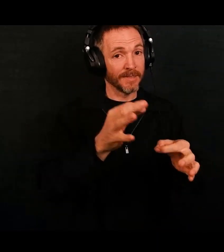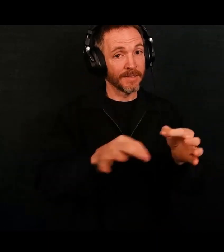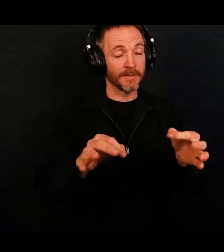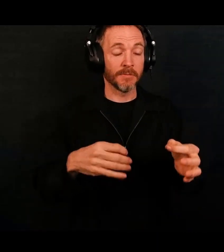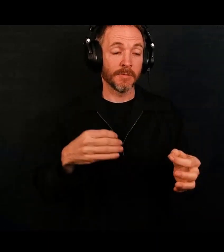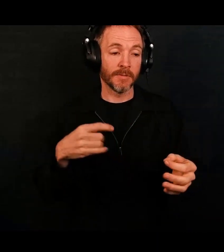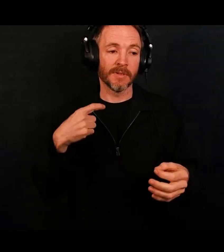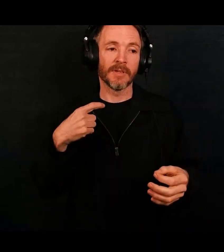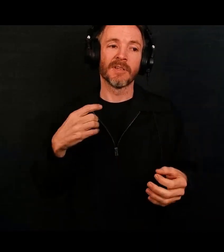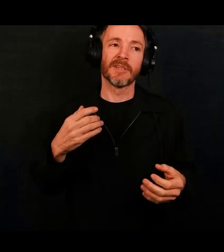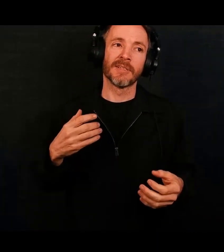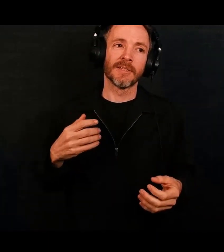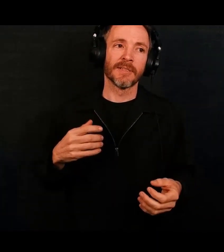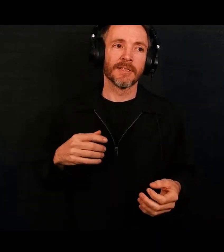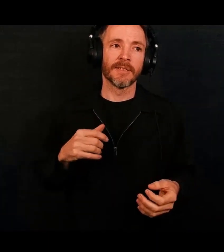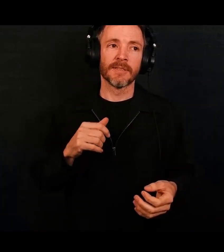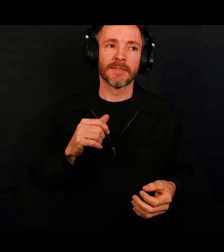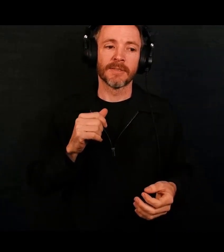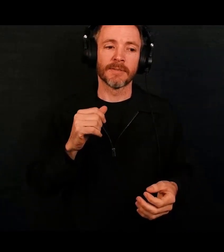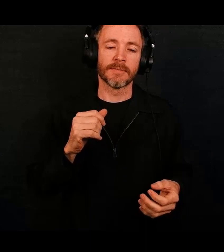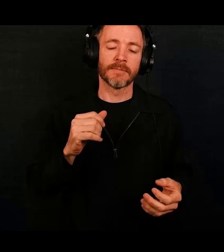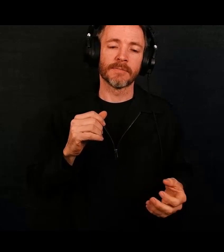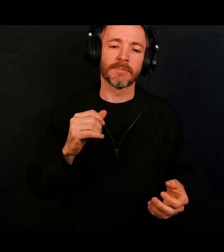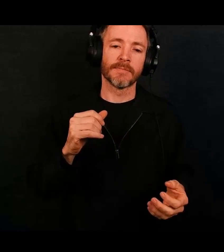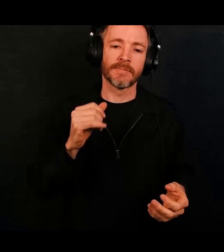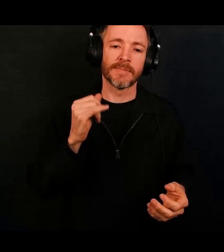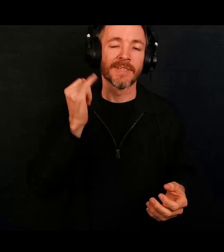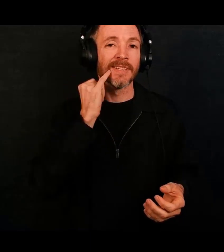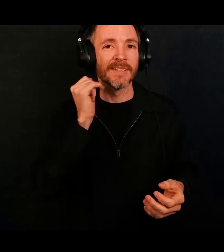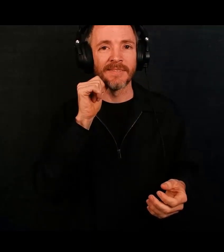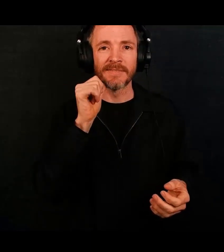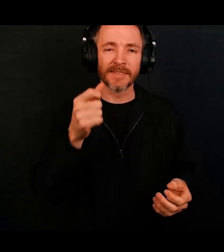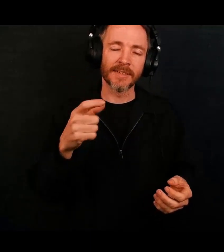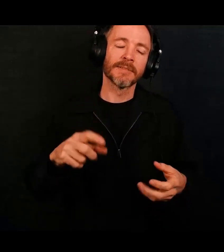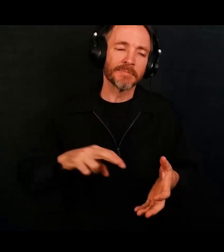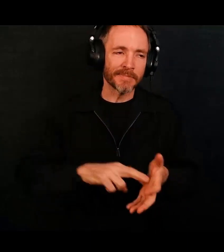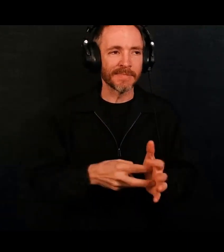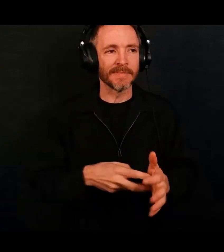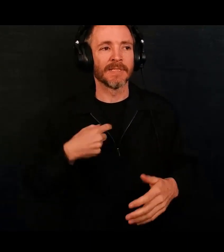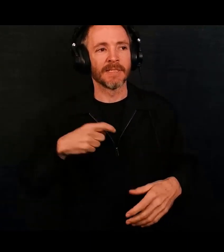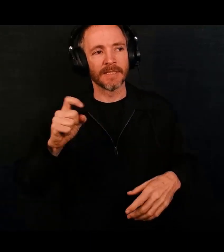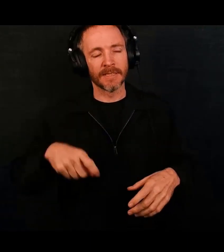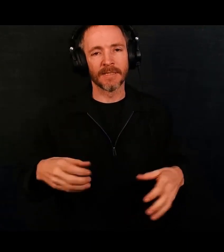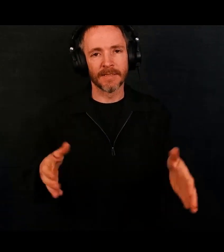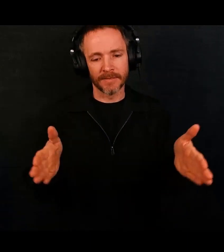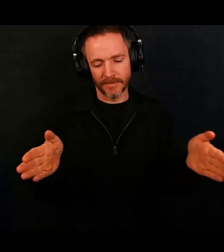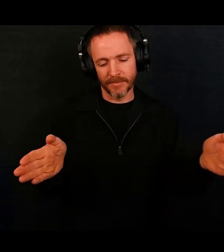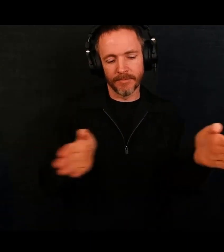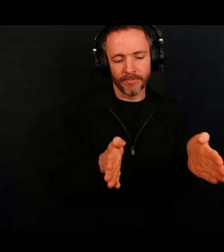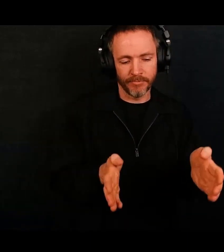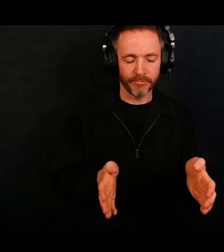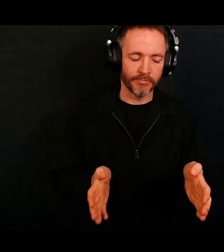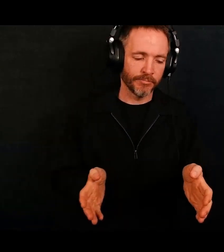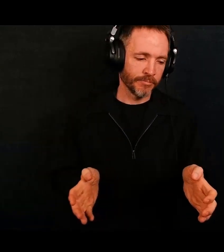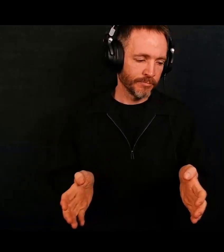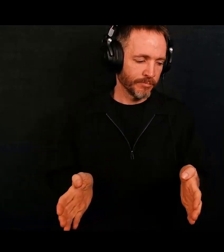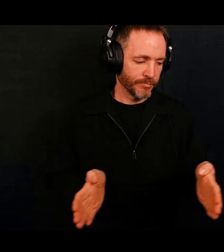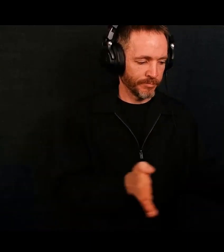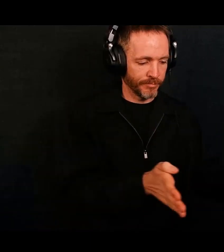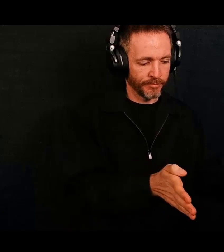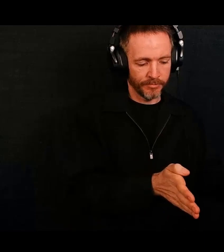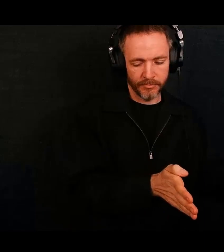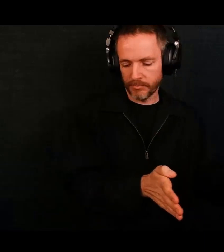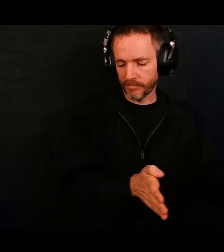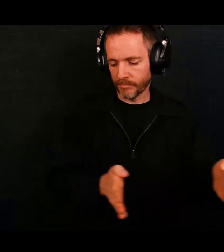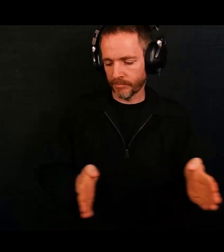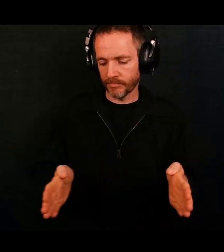Kind of drops in something like this. Got that much room to wash my hands. I don't know if it's pushed up against the wall, if it's not,